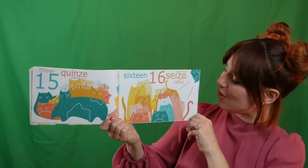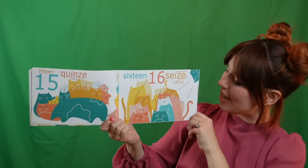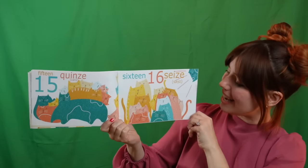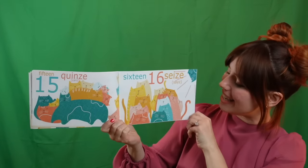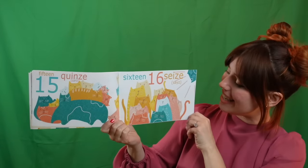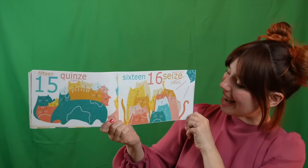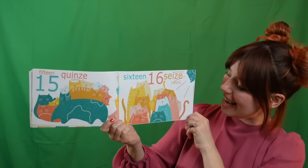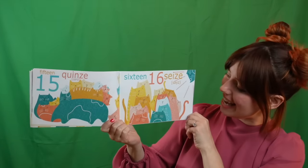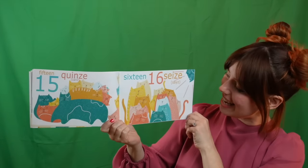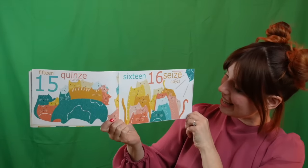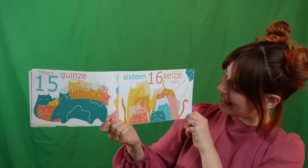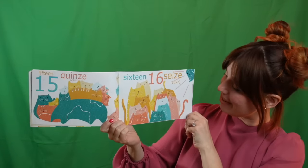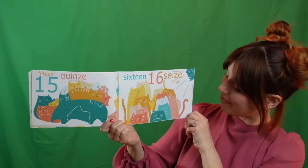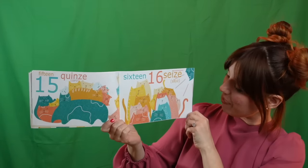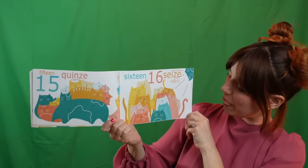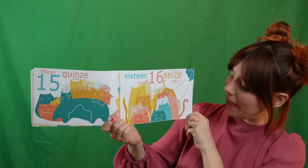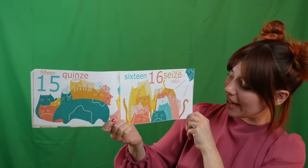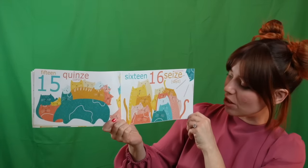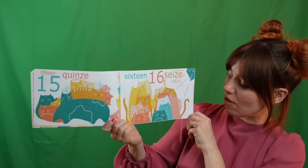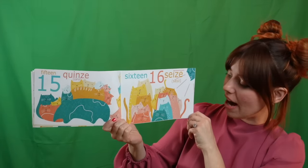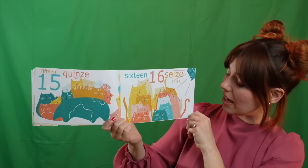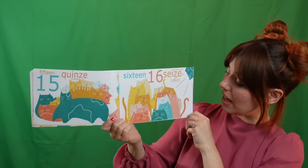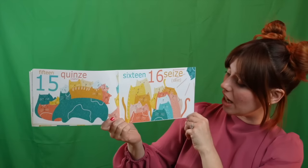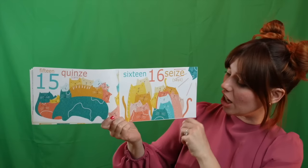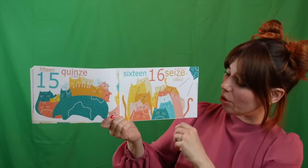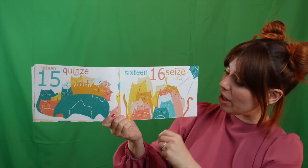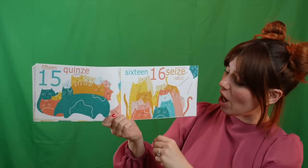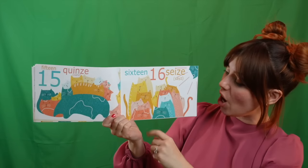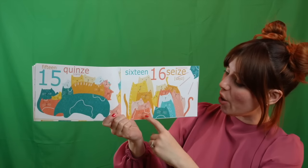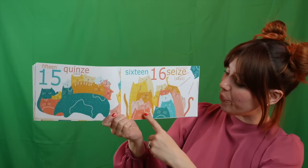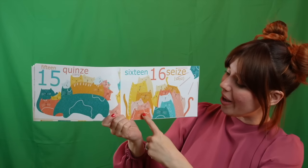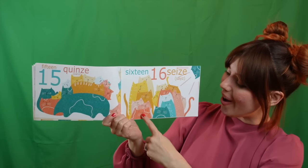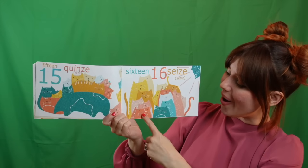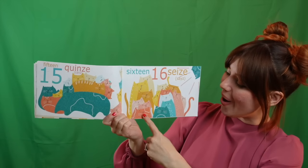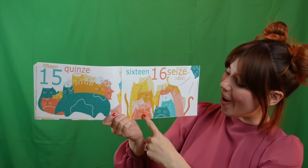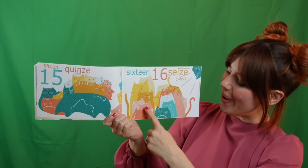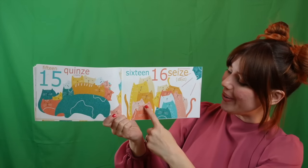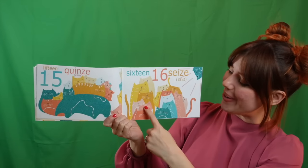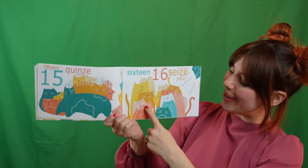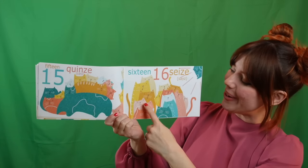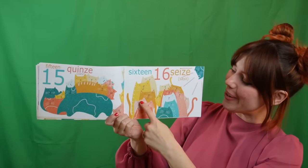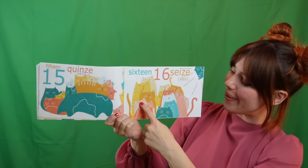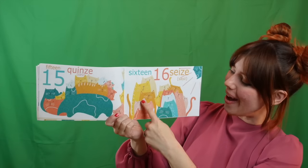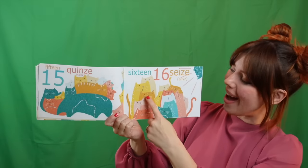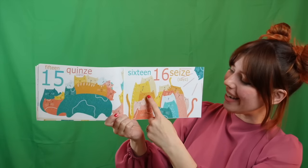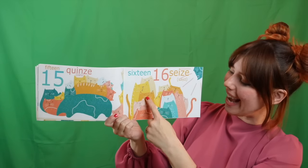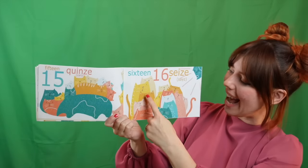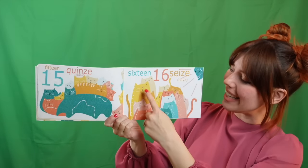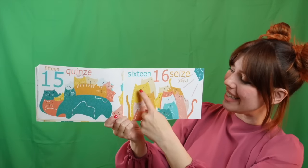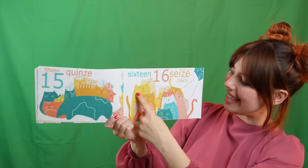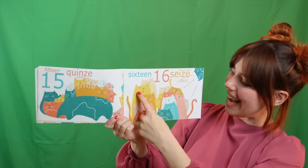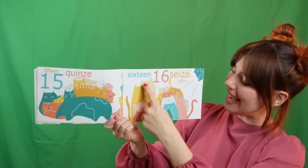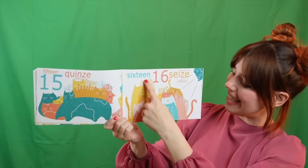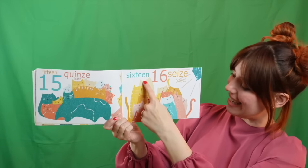say seize? That's right. Here we go. Un, deux, trois, quatre, cinq,